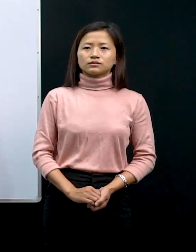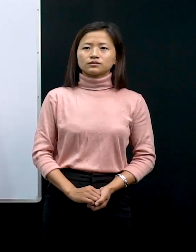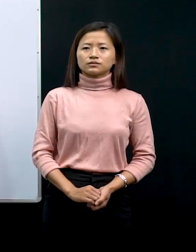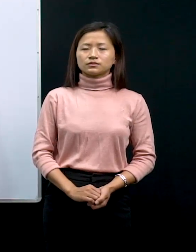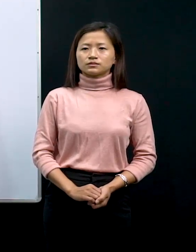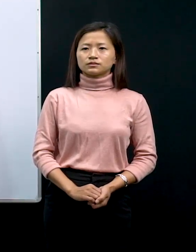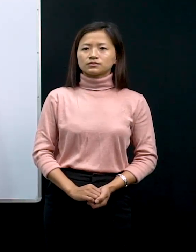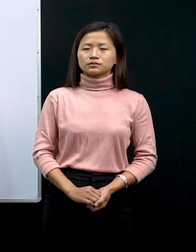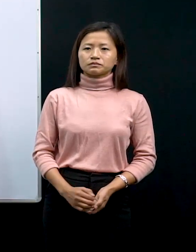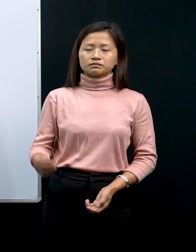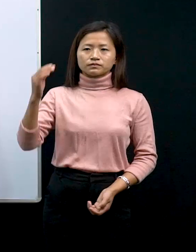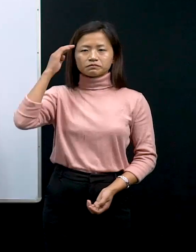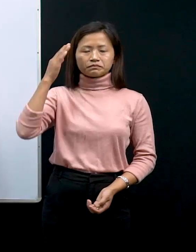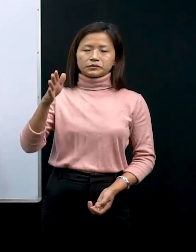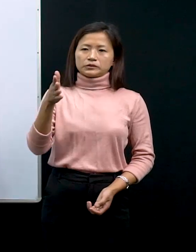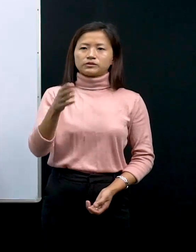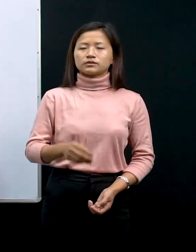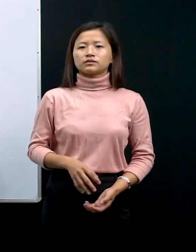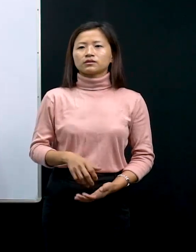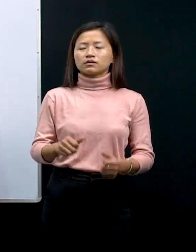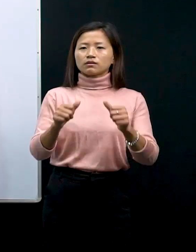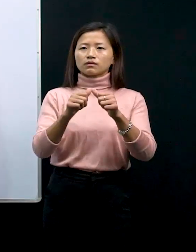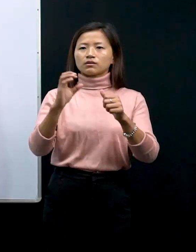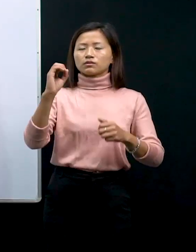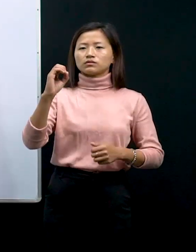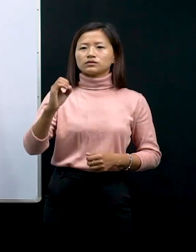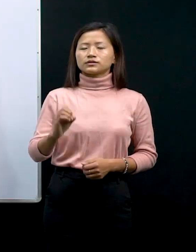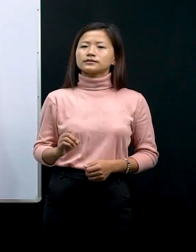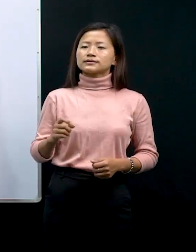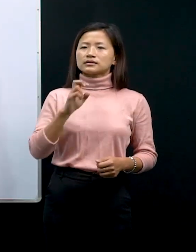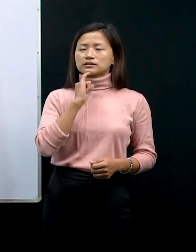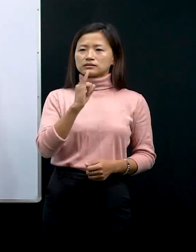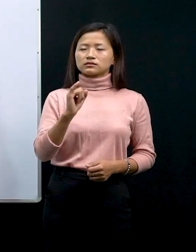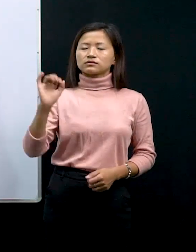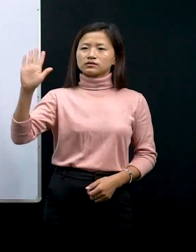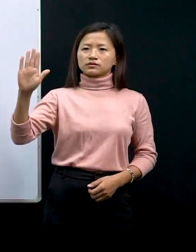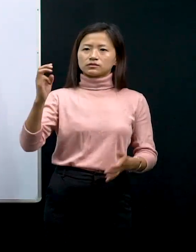OB how much? We do not know. AO is how much? 5 centimeter.